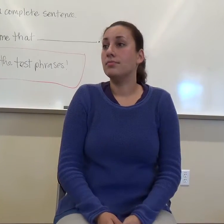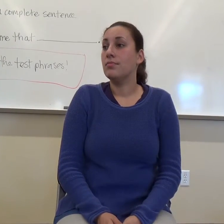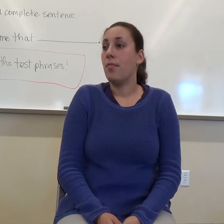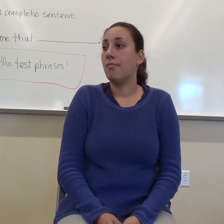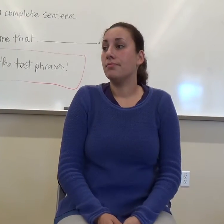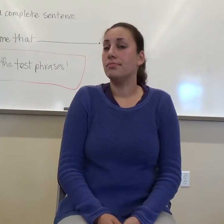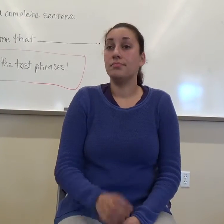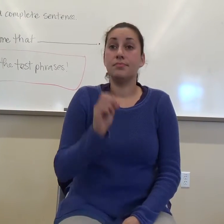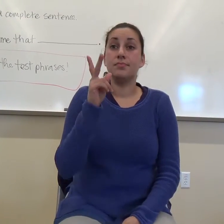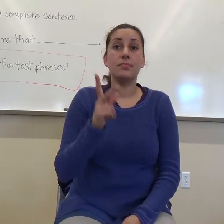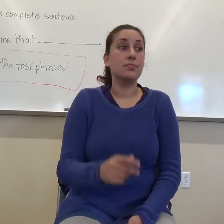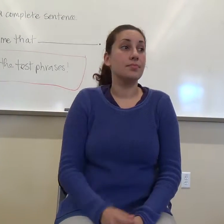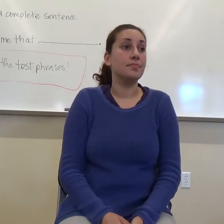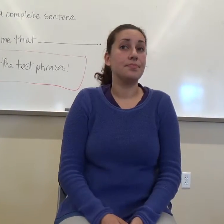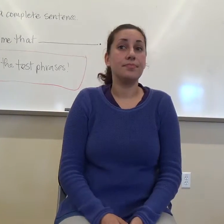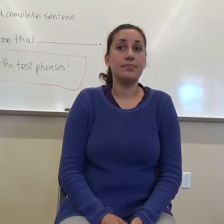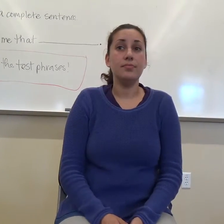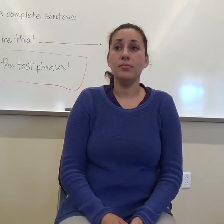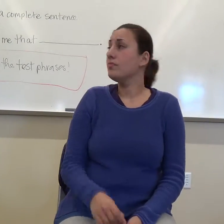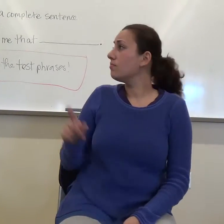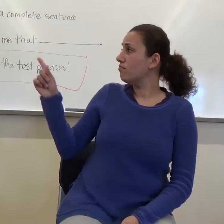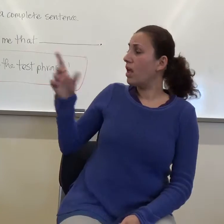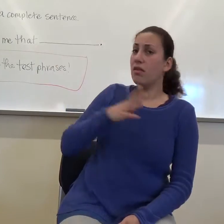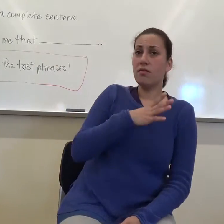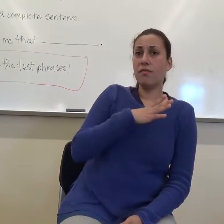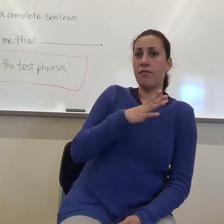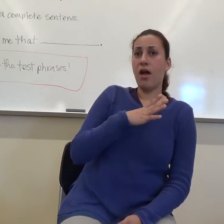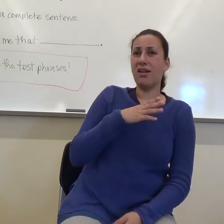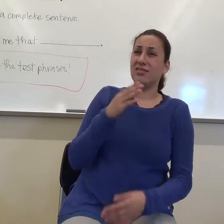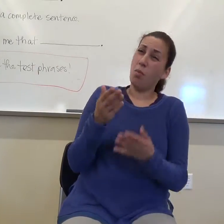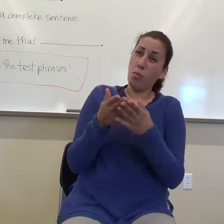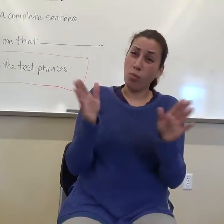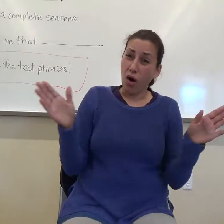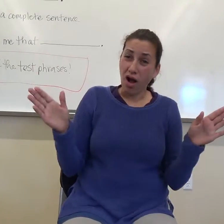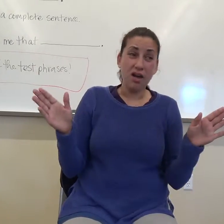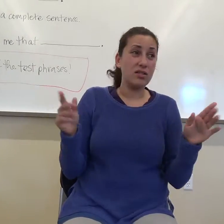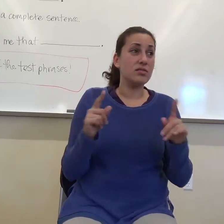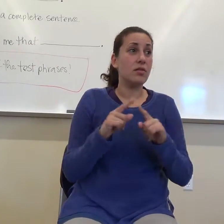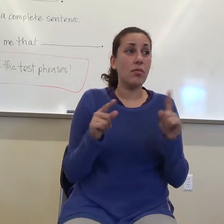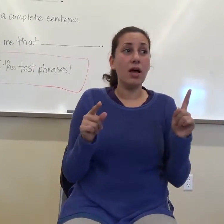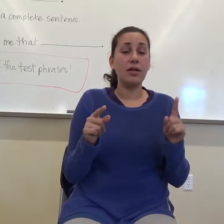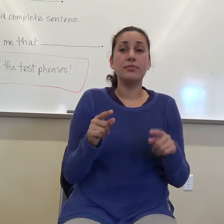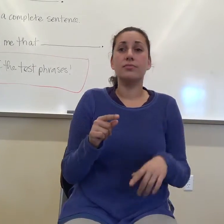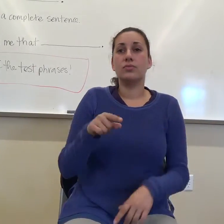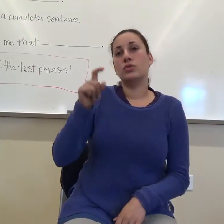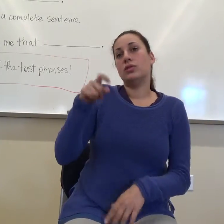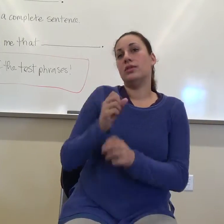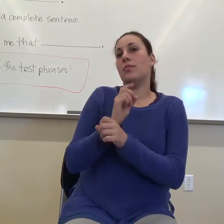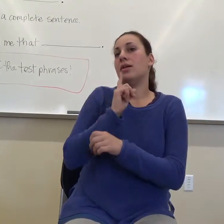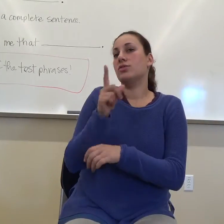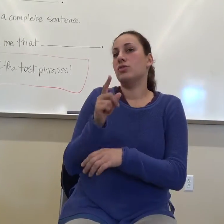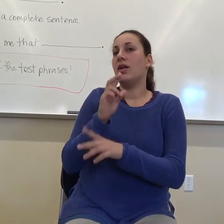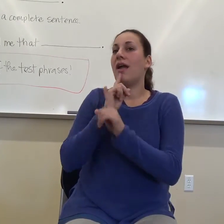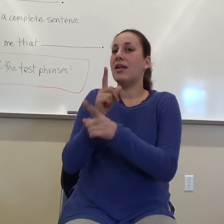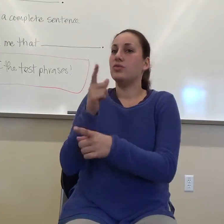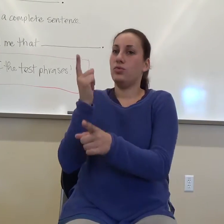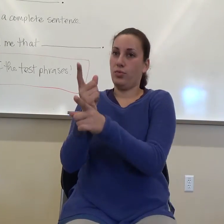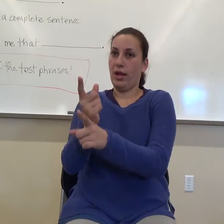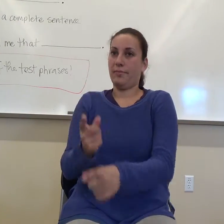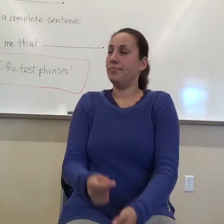Okay, but this would be okay, it's a little broad as long as you get this right. Okay, so what about